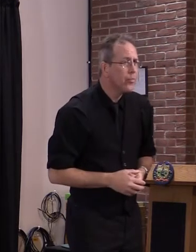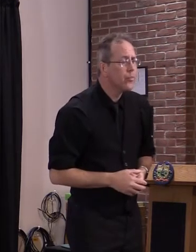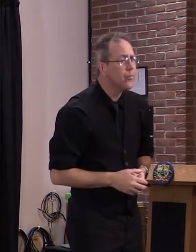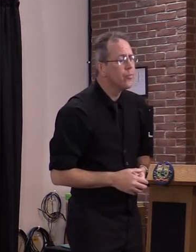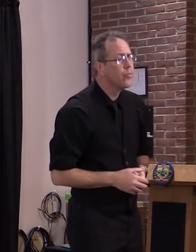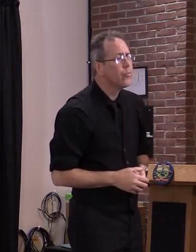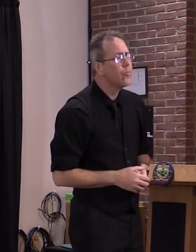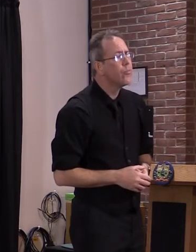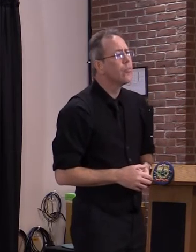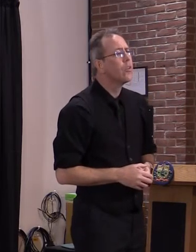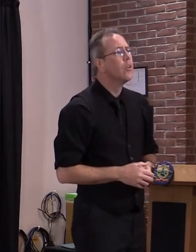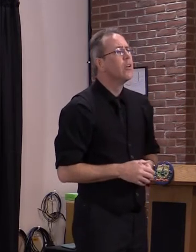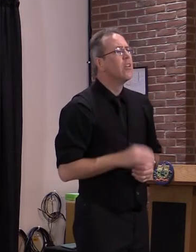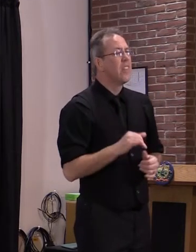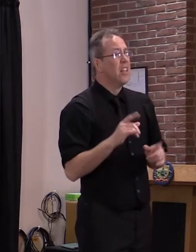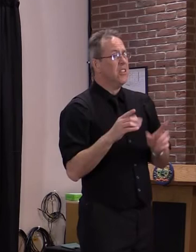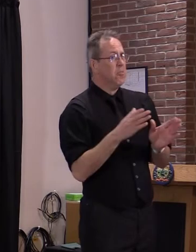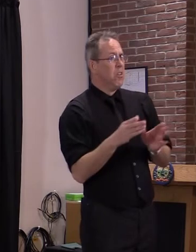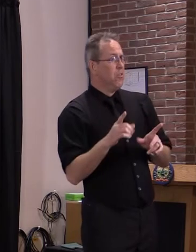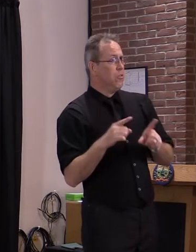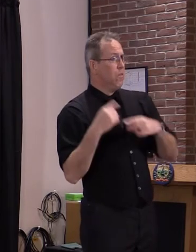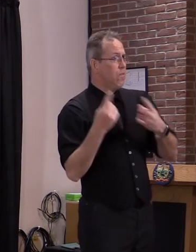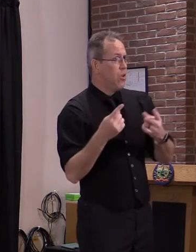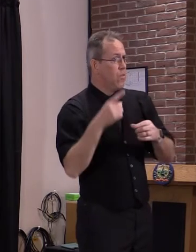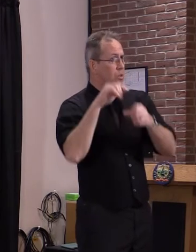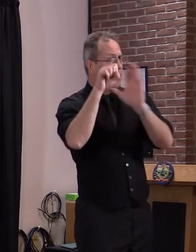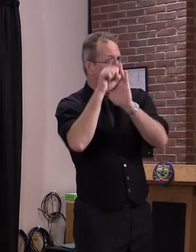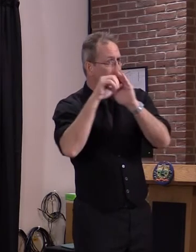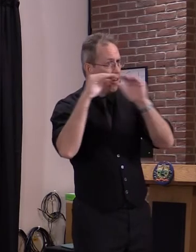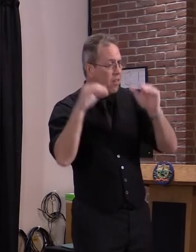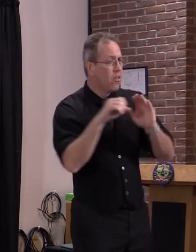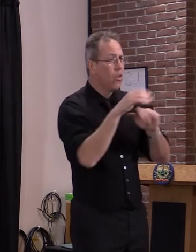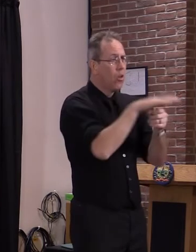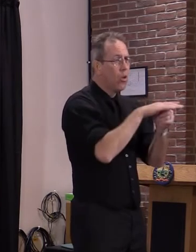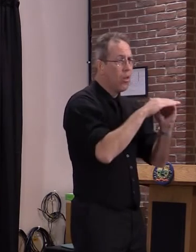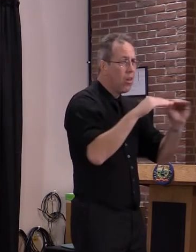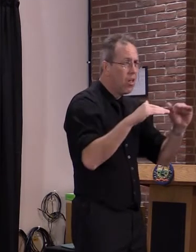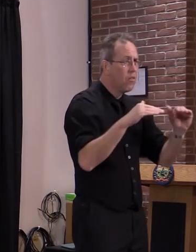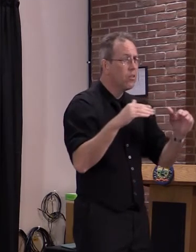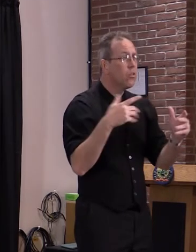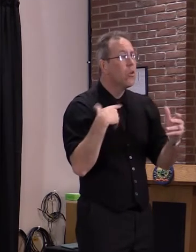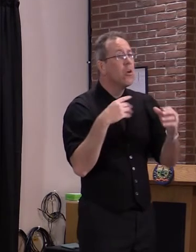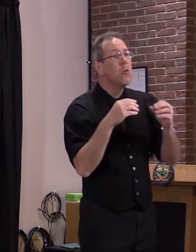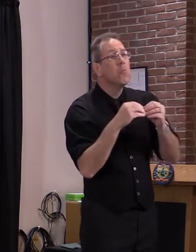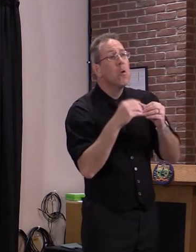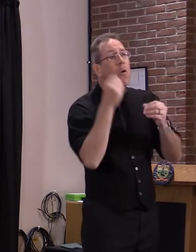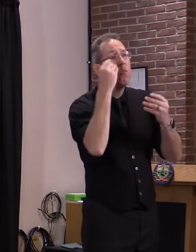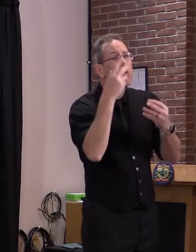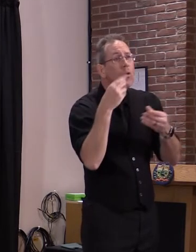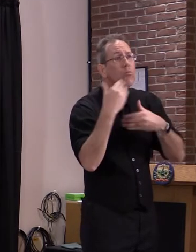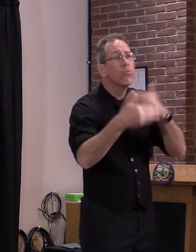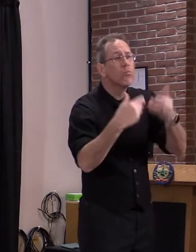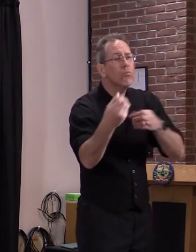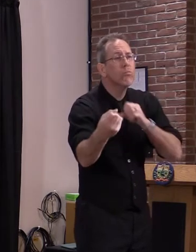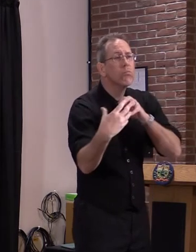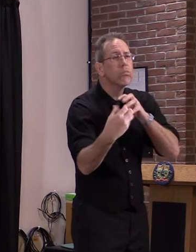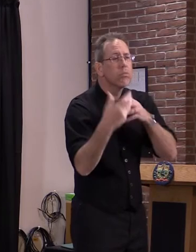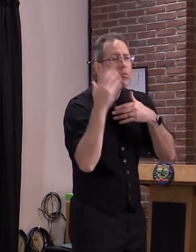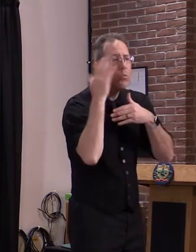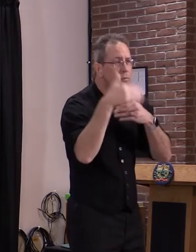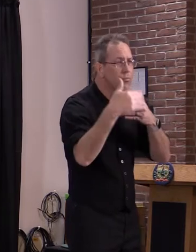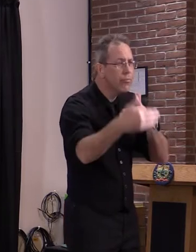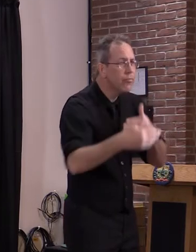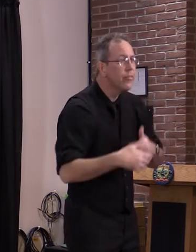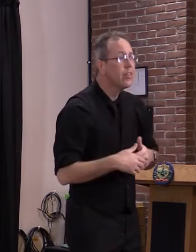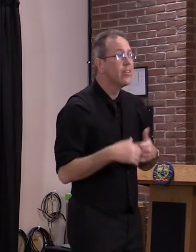at the moment. We'll have more explanation of this as we're going forward. But the good news is we're starting to, you know, get out from underneath the sort of the